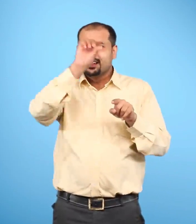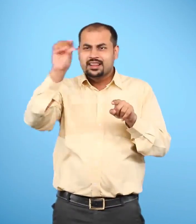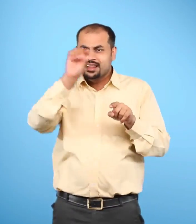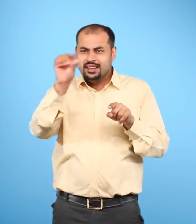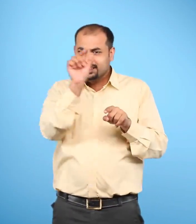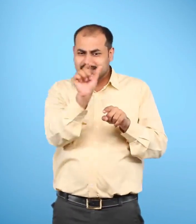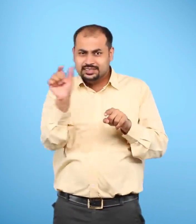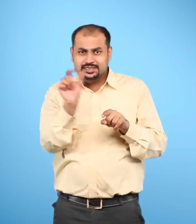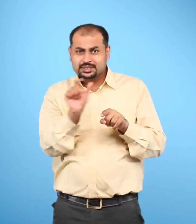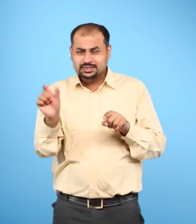colors.